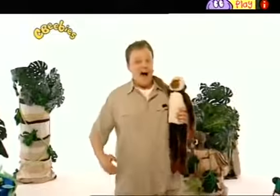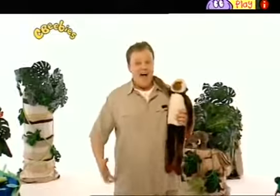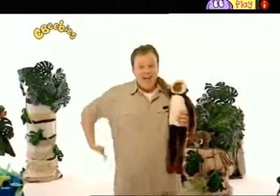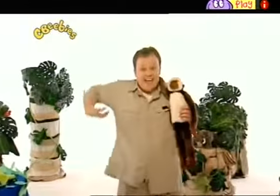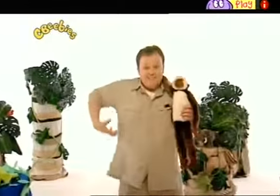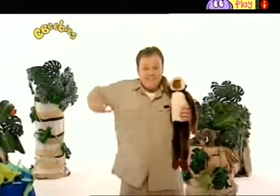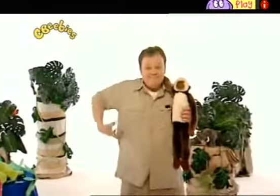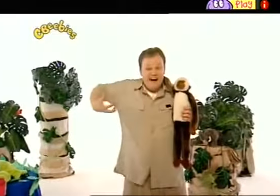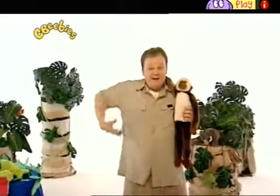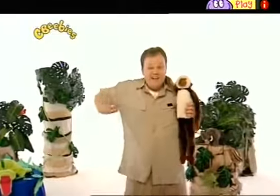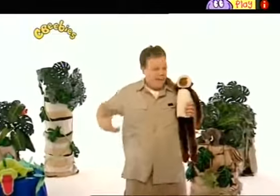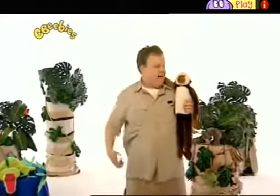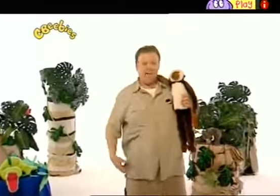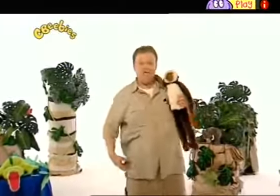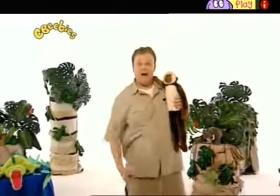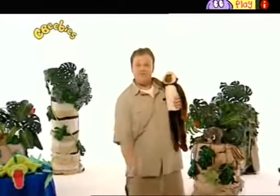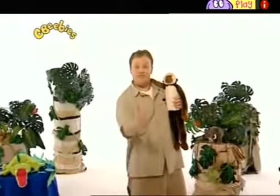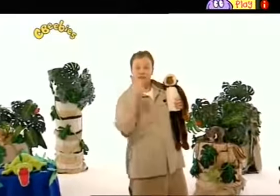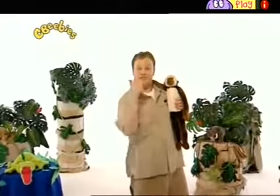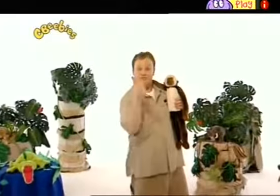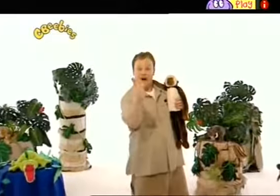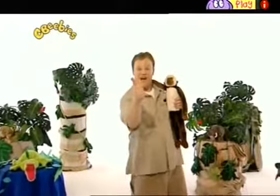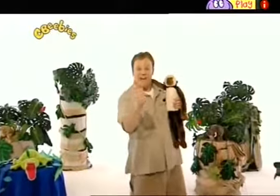I am the monkey and I'm just fine.